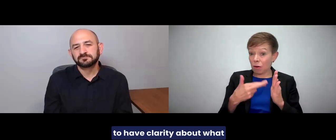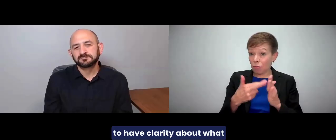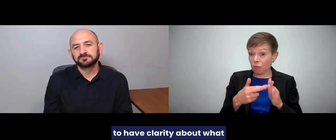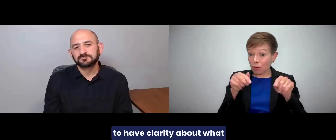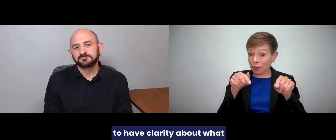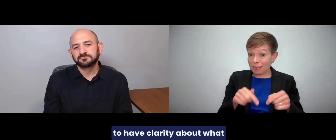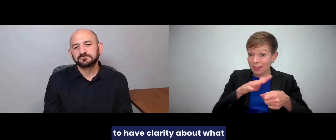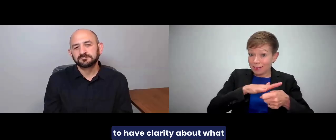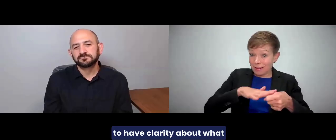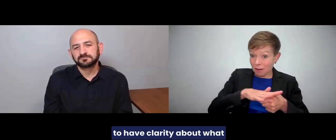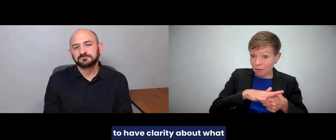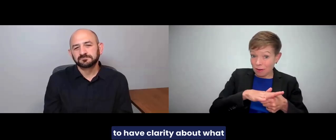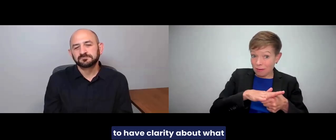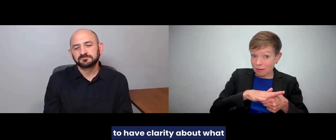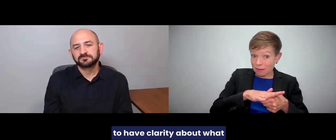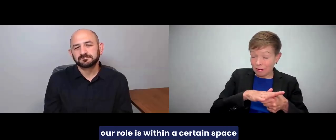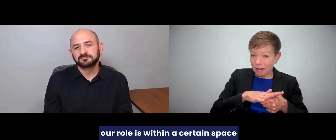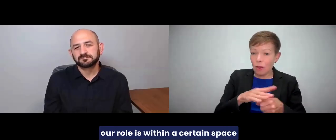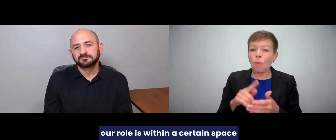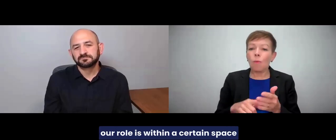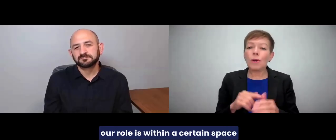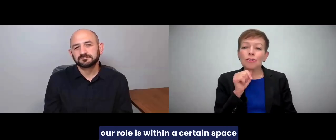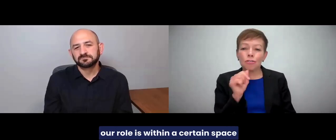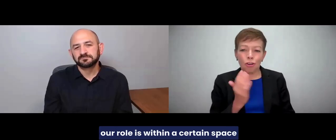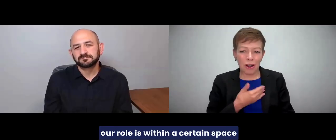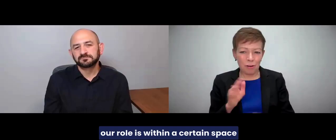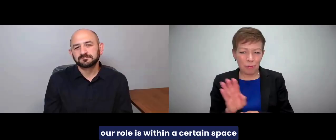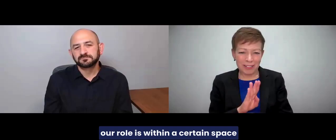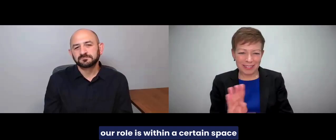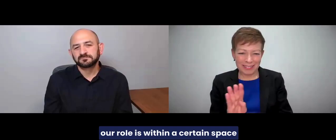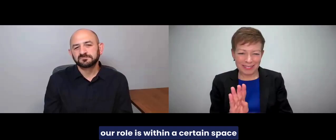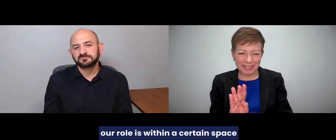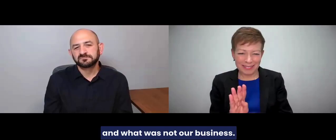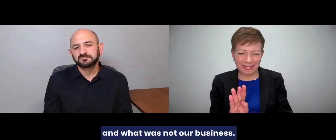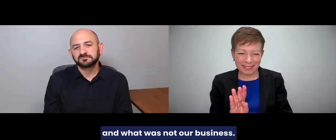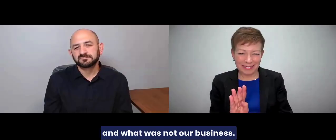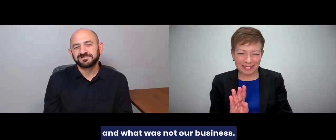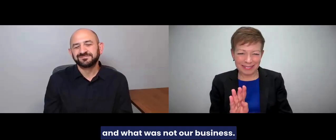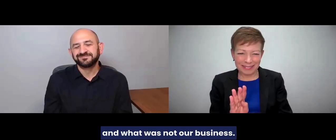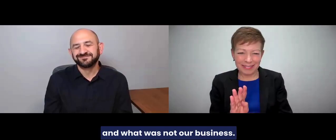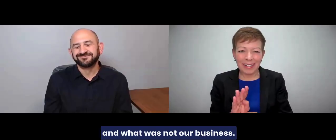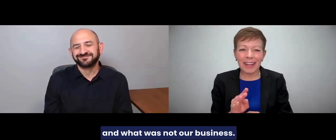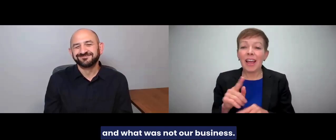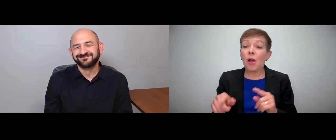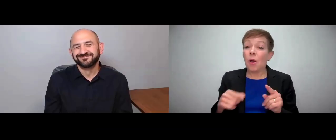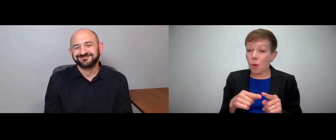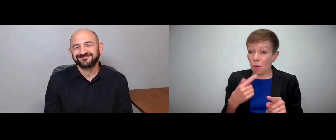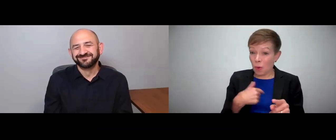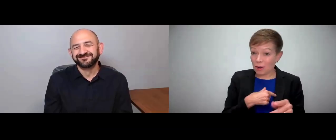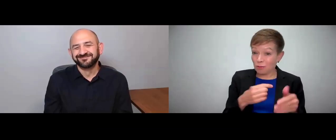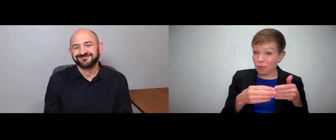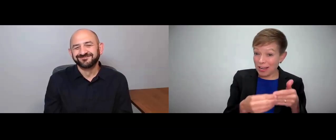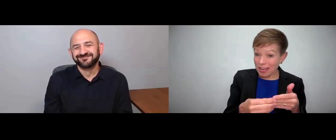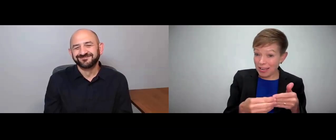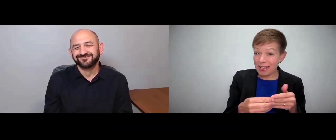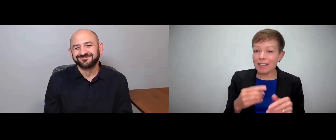have clarity about what our role is within a certain space and what was not our business.